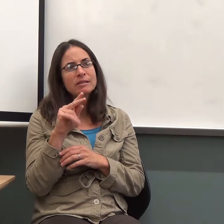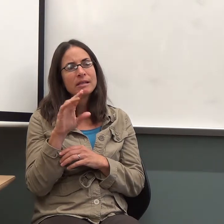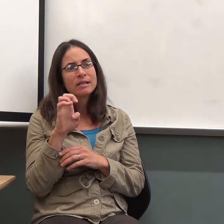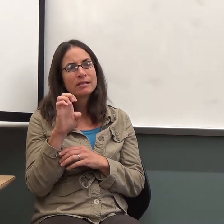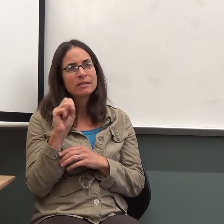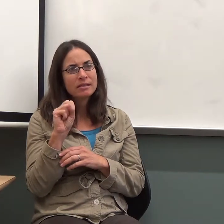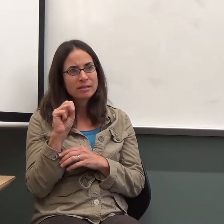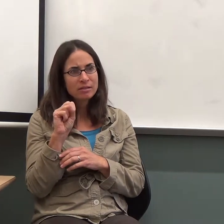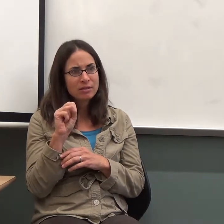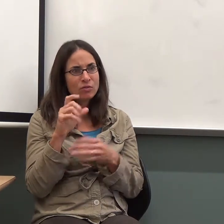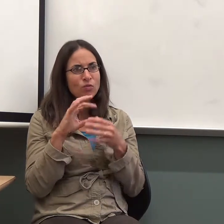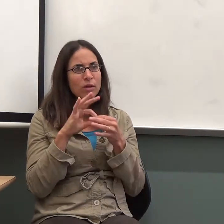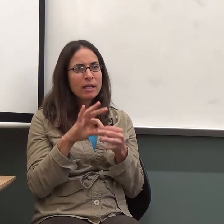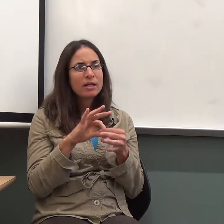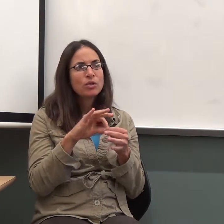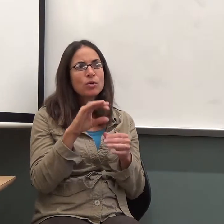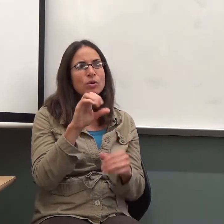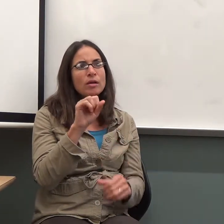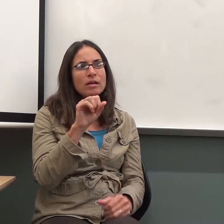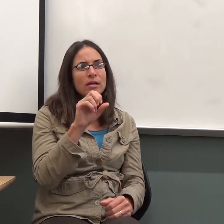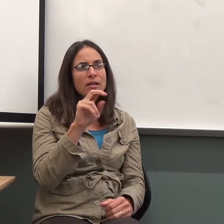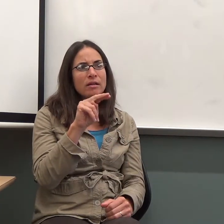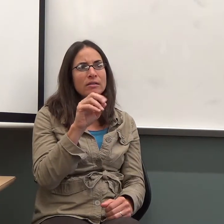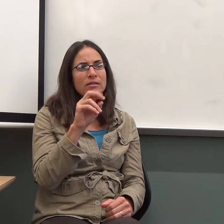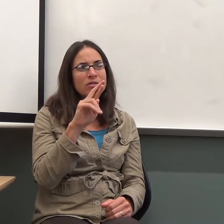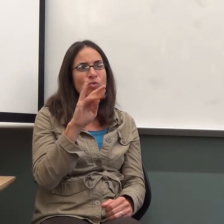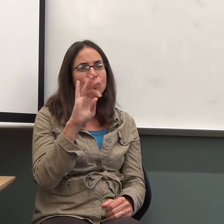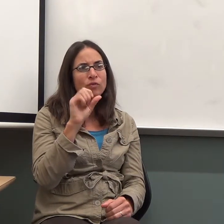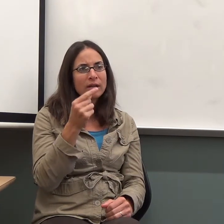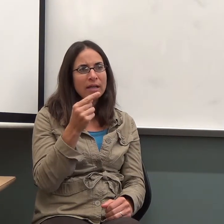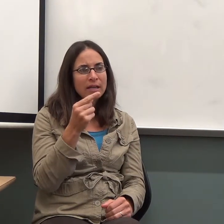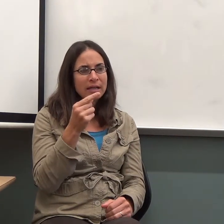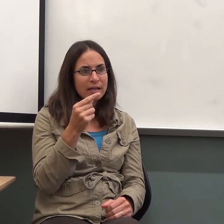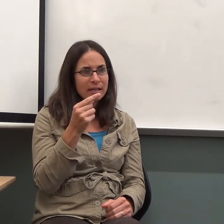regarding snoring, remember if this is yours, let's not let everybody know.